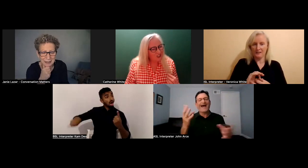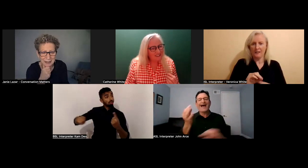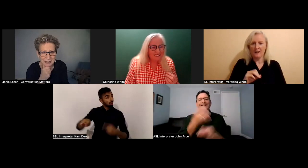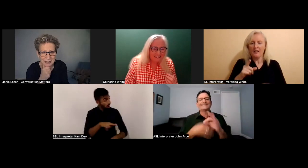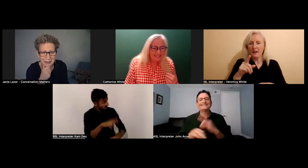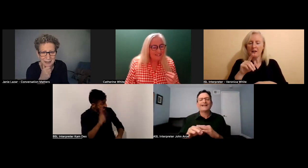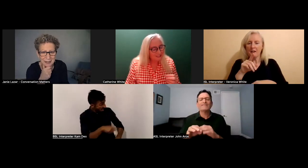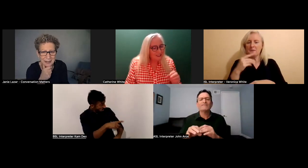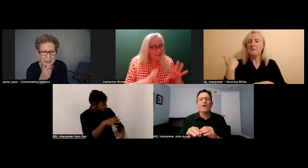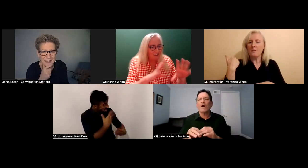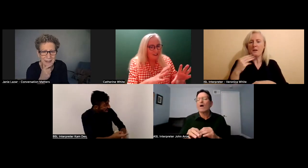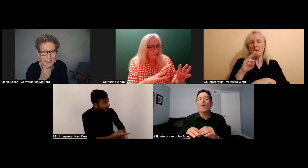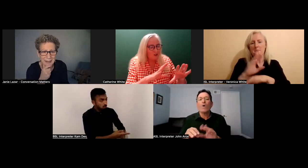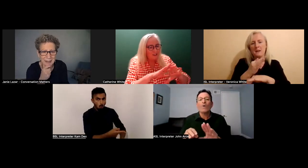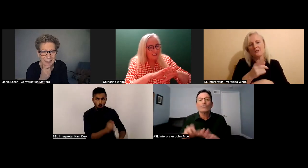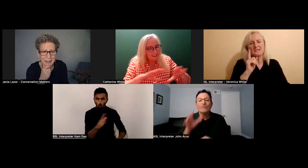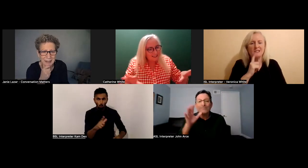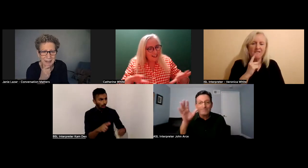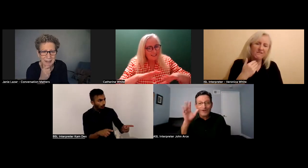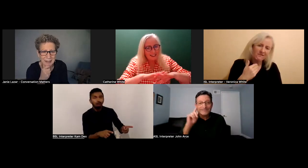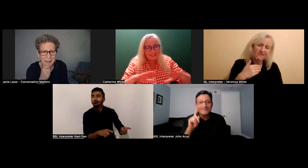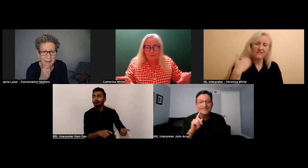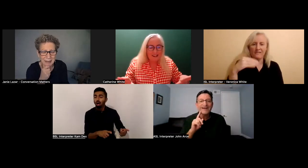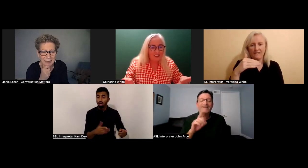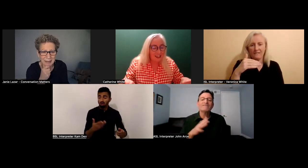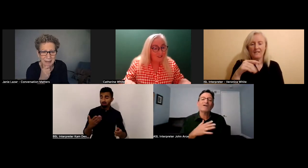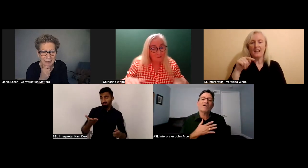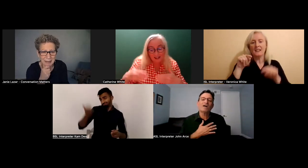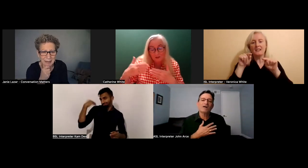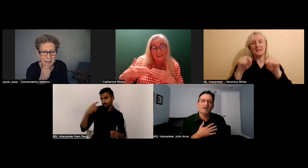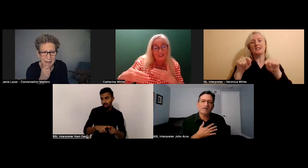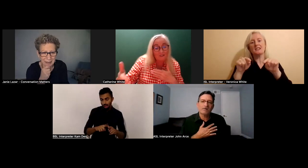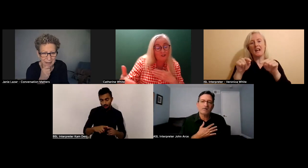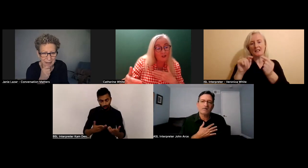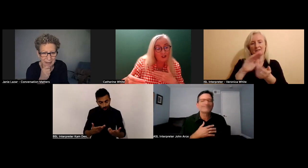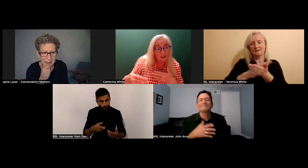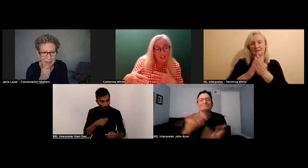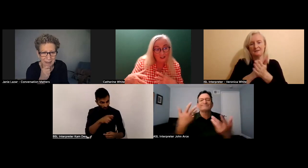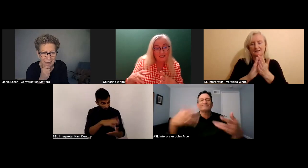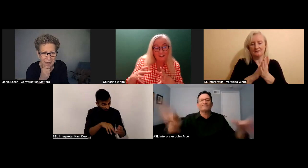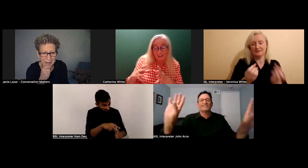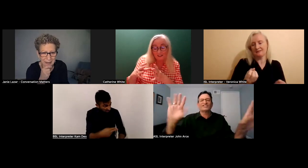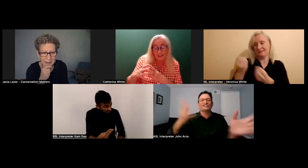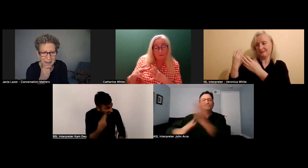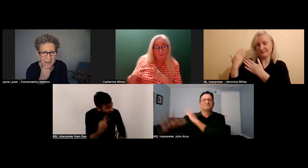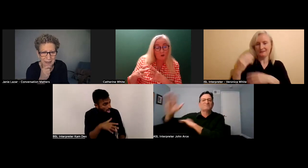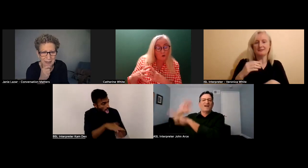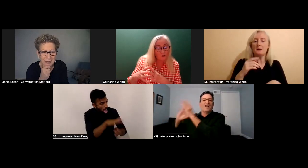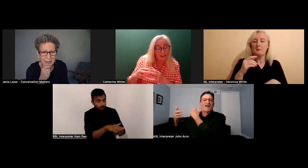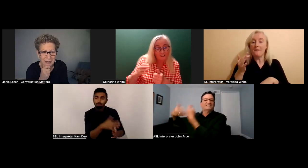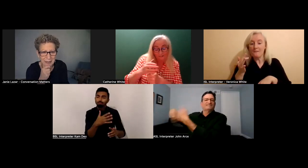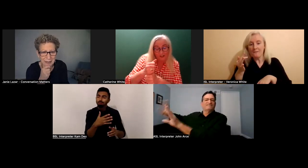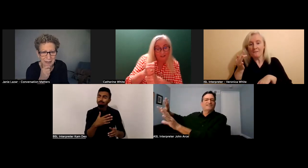deaf, oh, you know, let that be a thing of the past. So I think in future generations, I think there's a lot